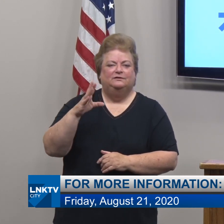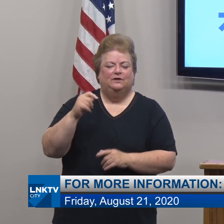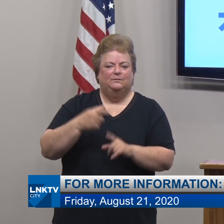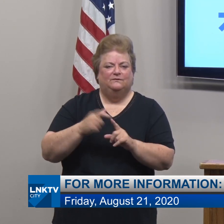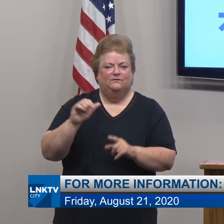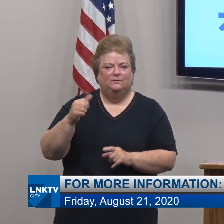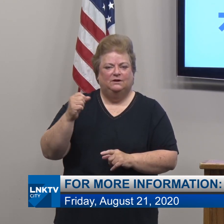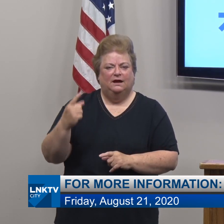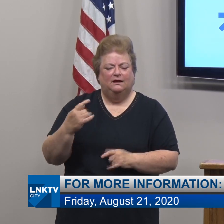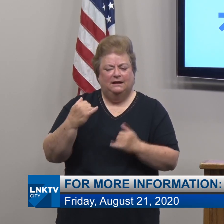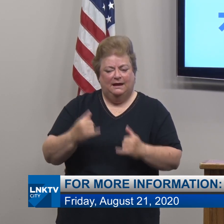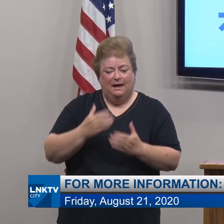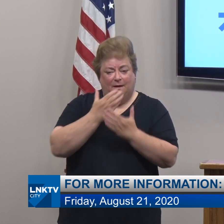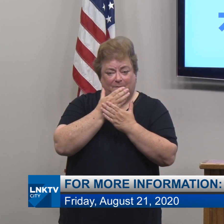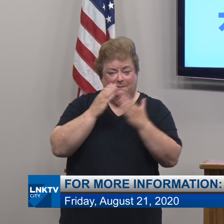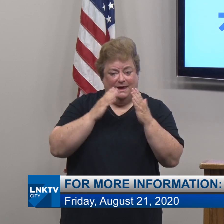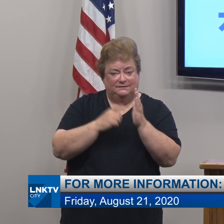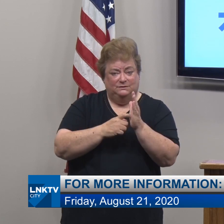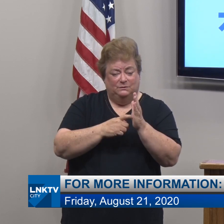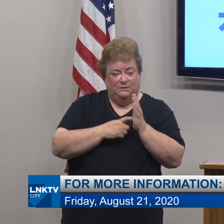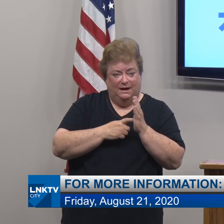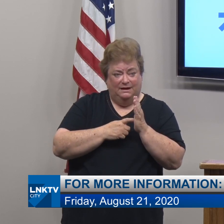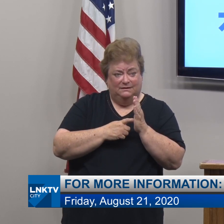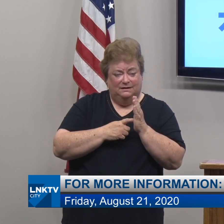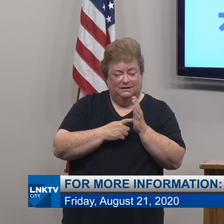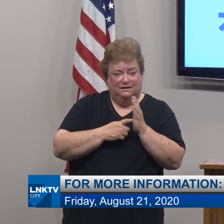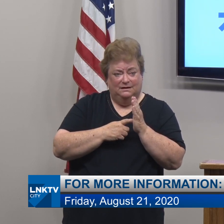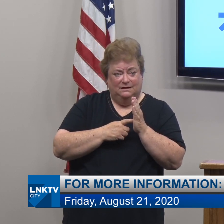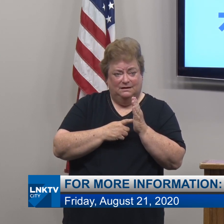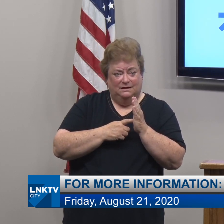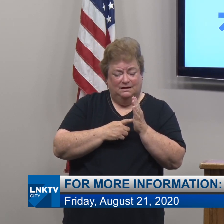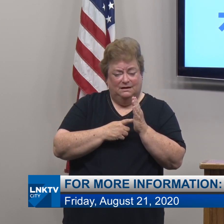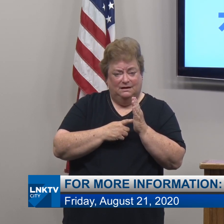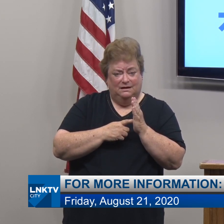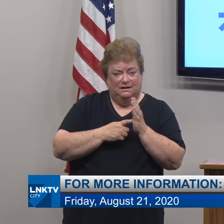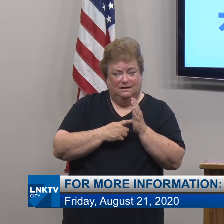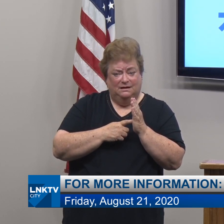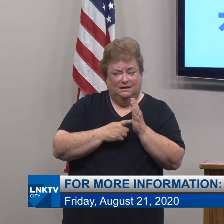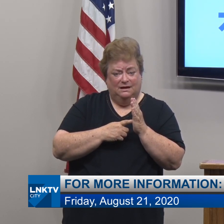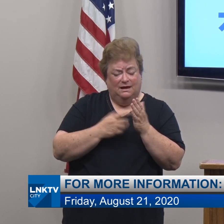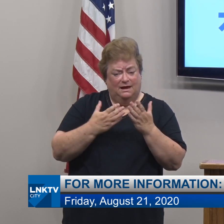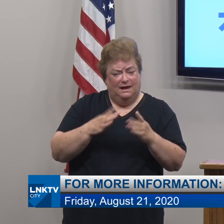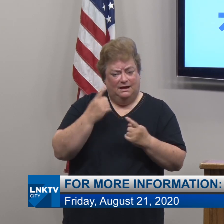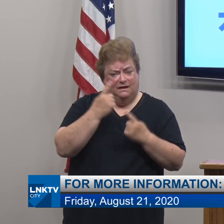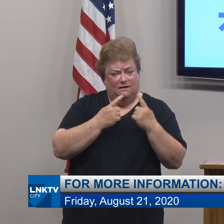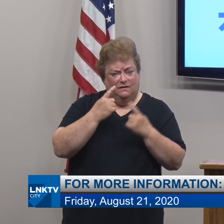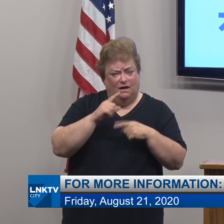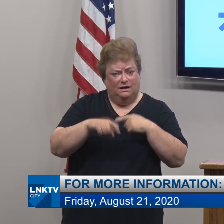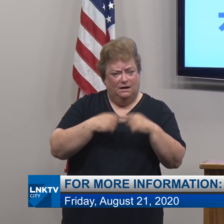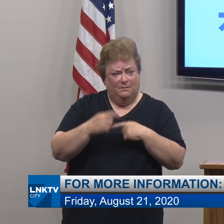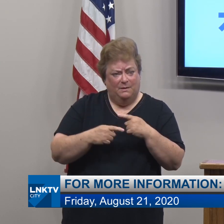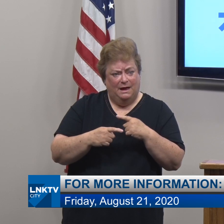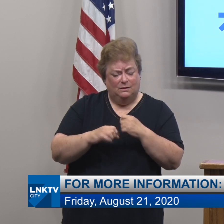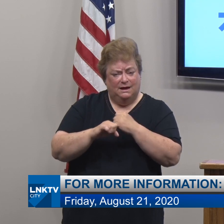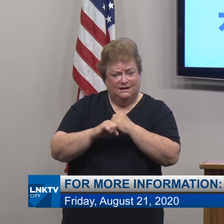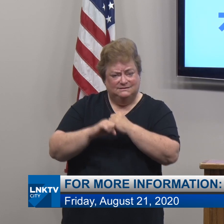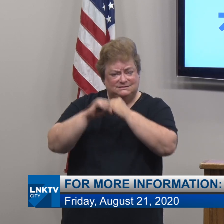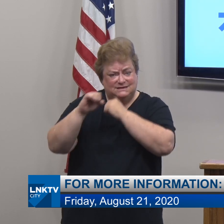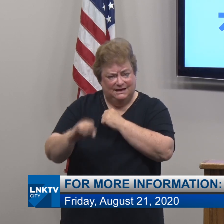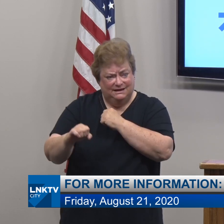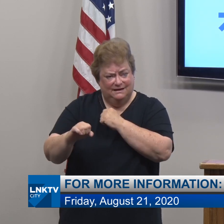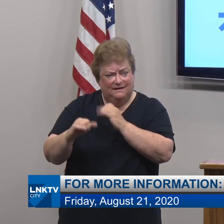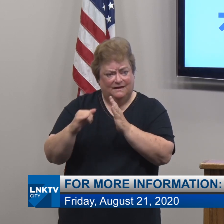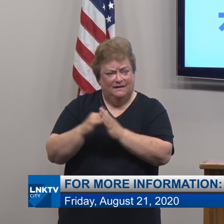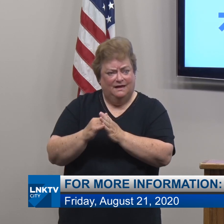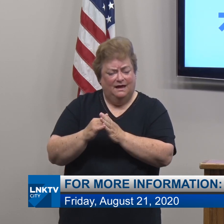mask mandate right now is set to expire in 10 days. Has there been any thought given to extension or letting